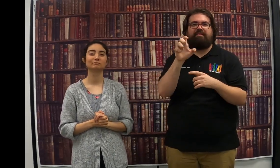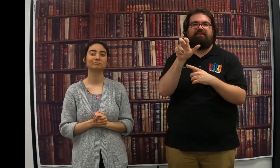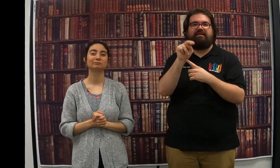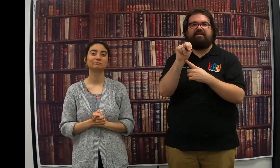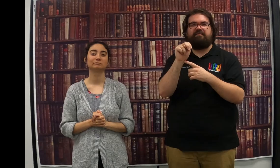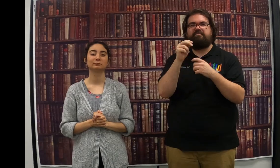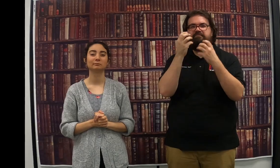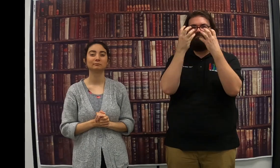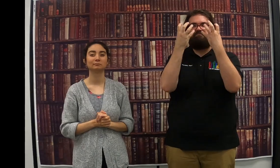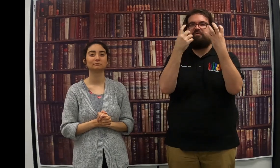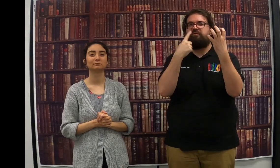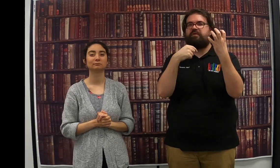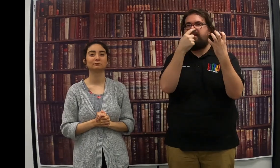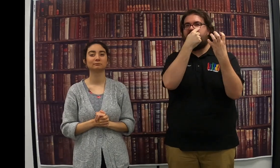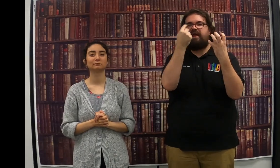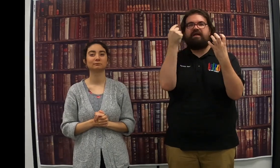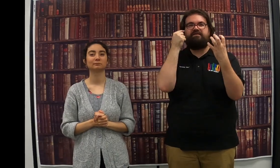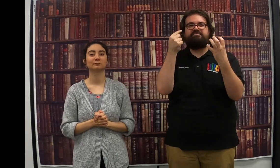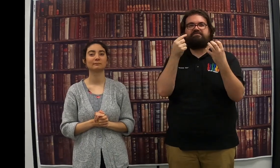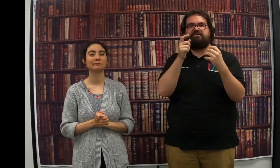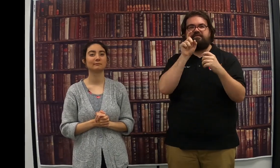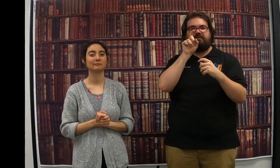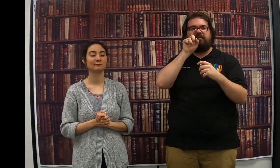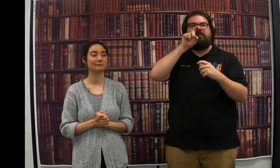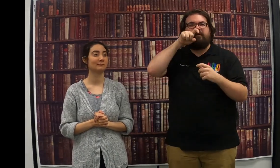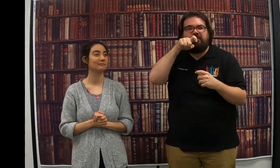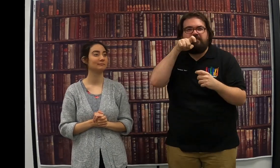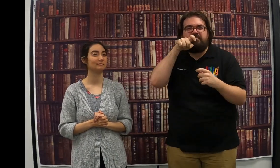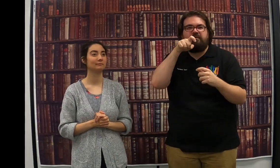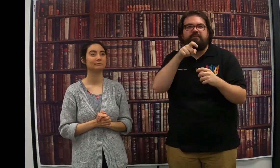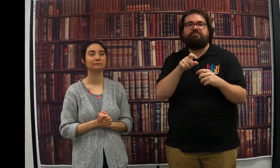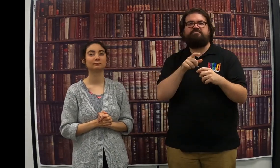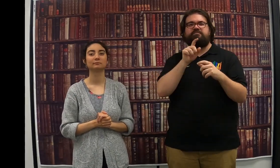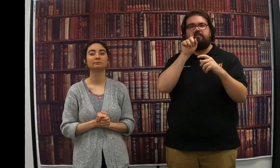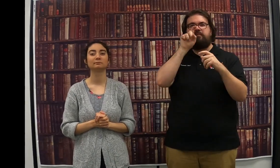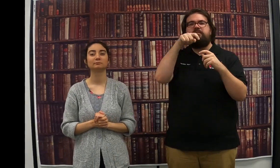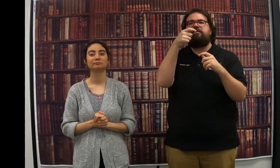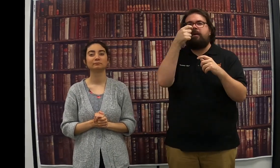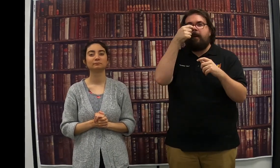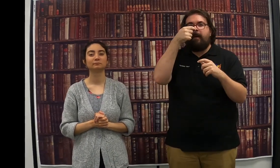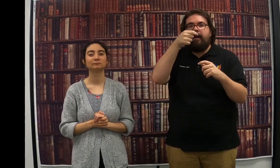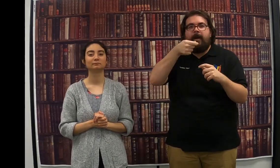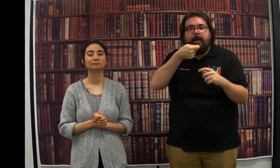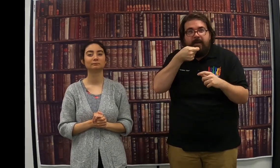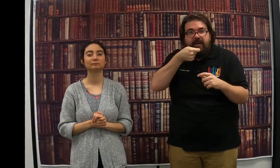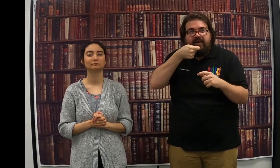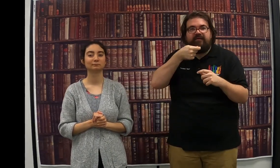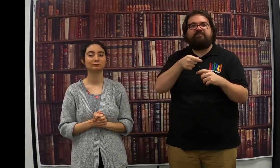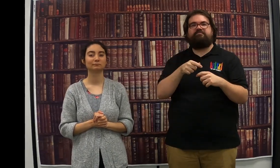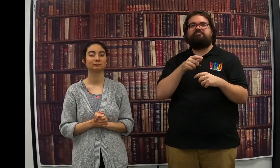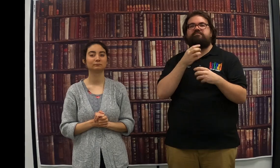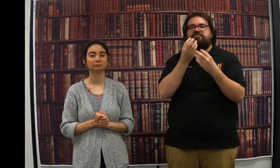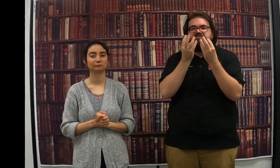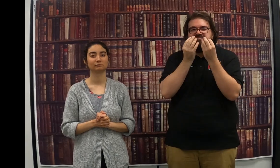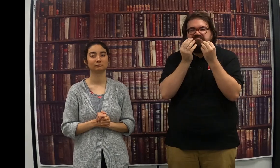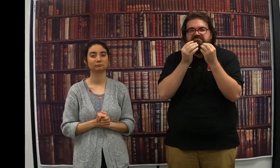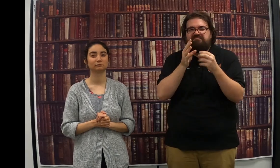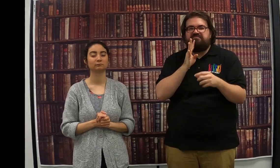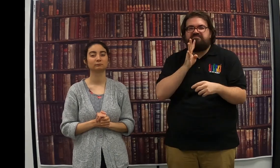with large red eyes, and a hooked nose, the point of which reached to her chin. She muttered